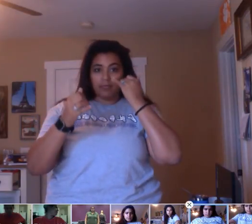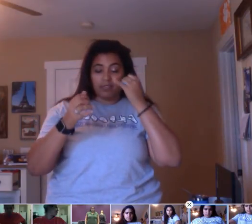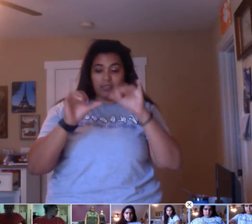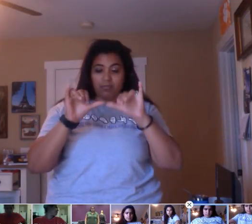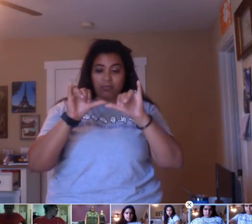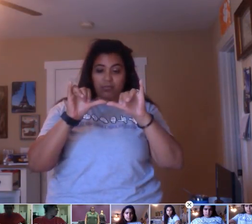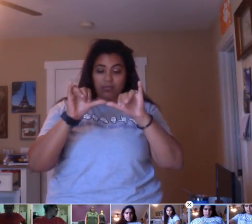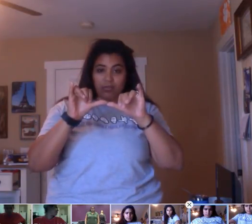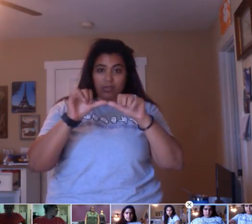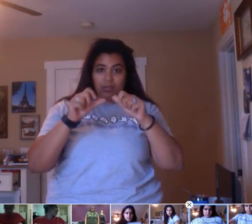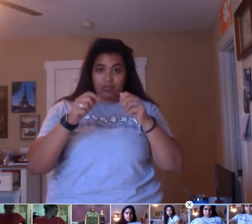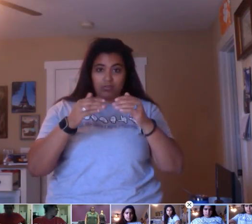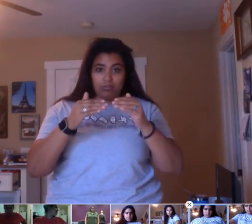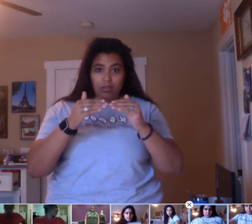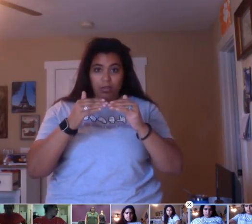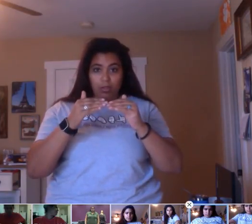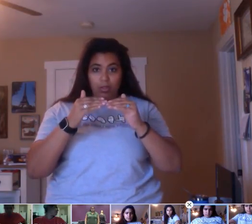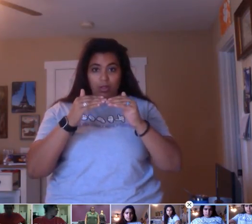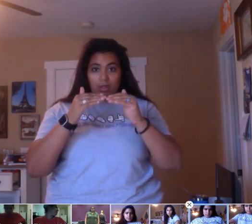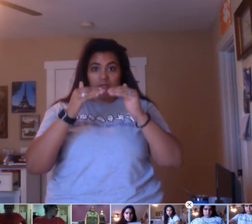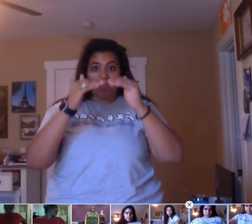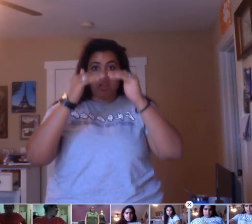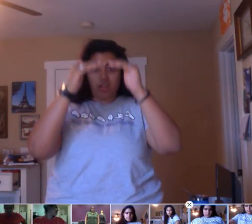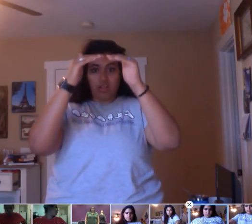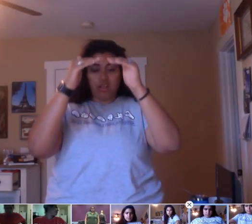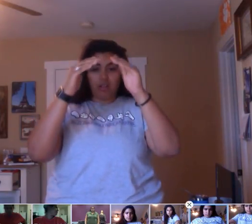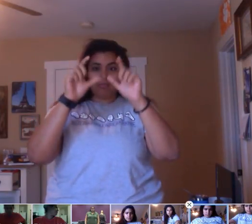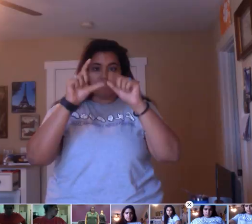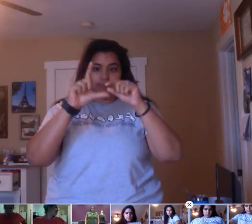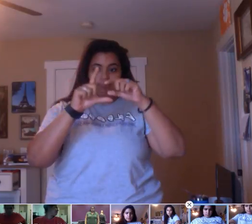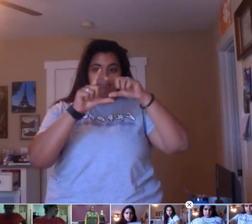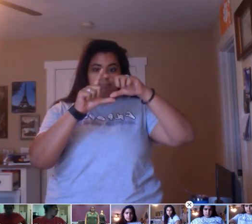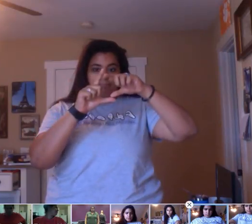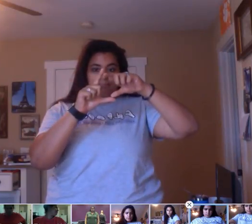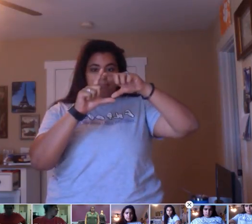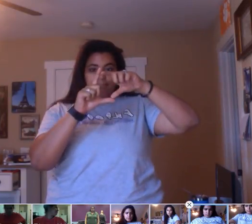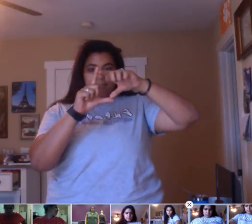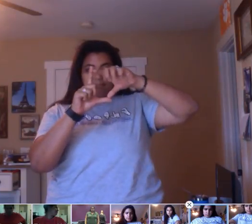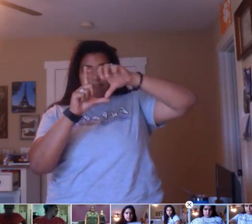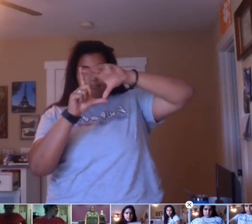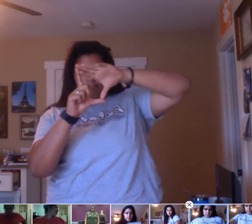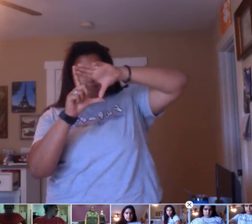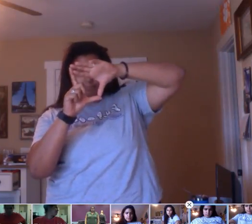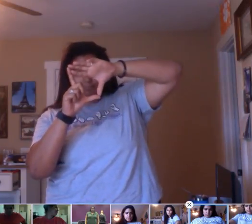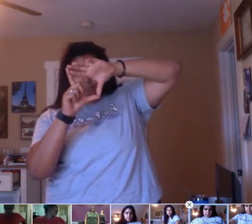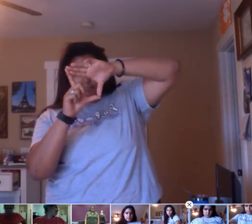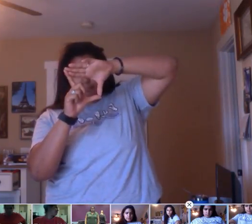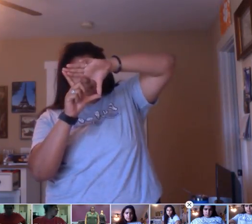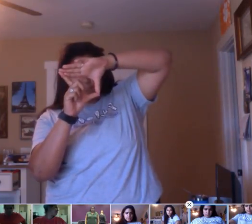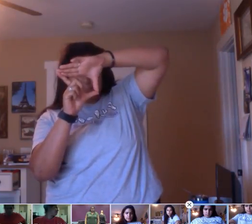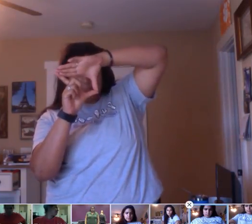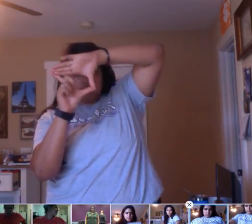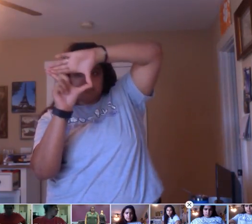90-degree squares in the corners, that's how you can measure um,